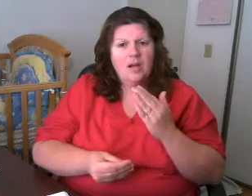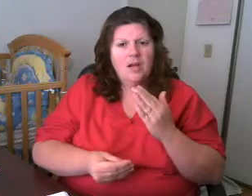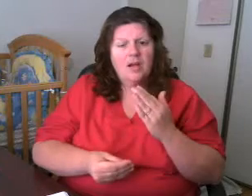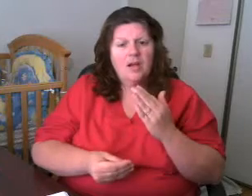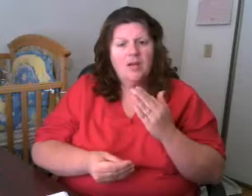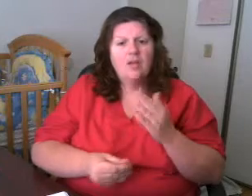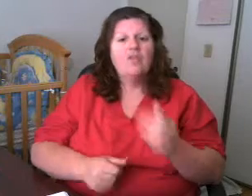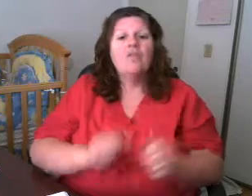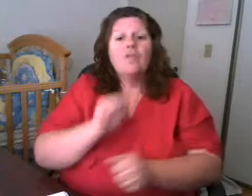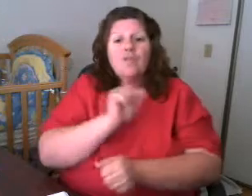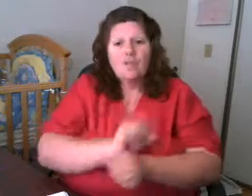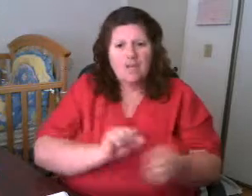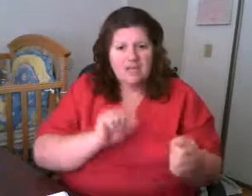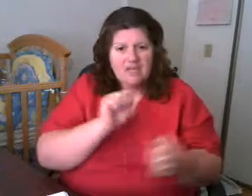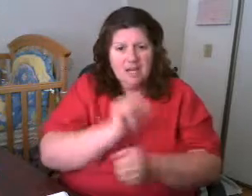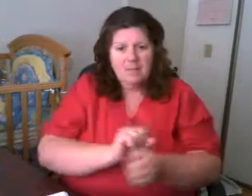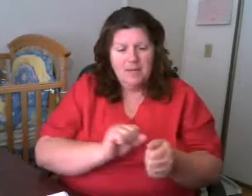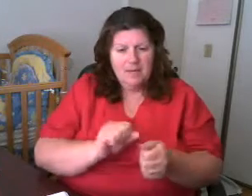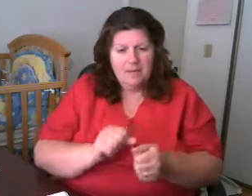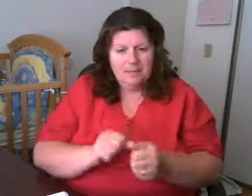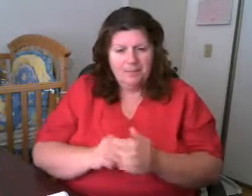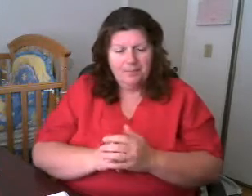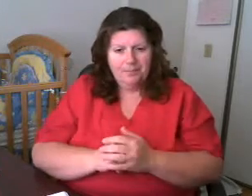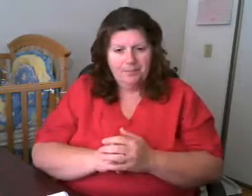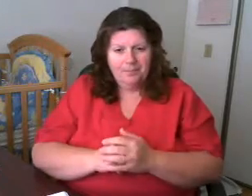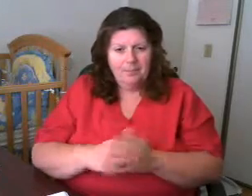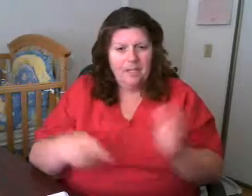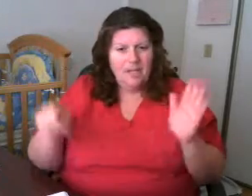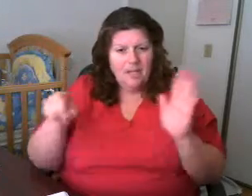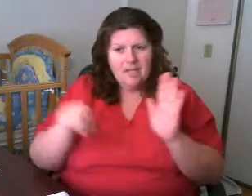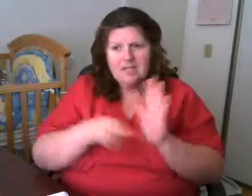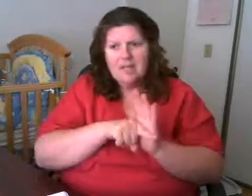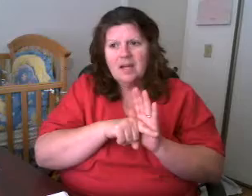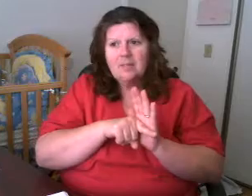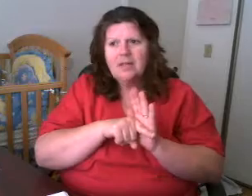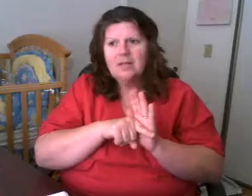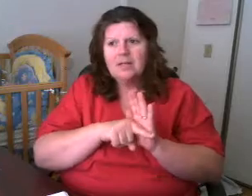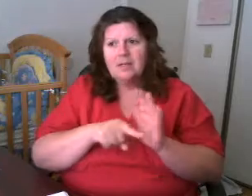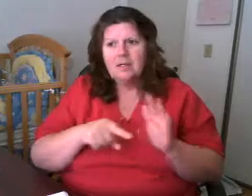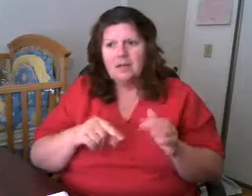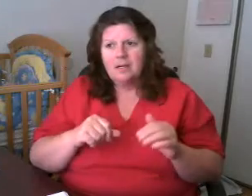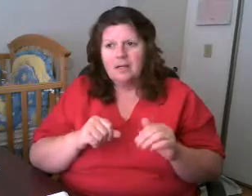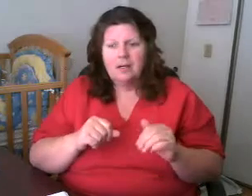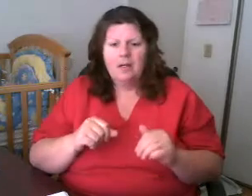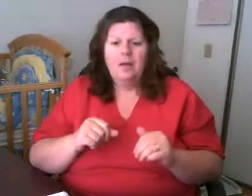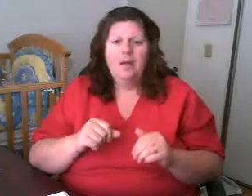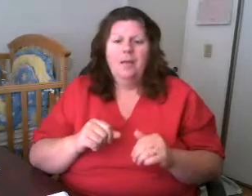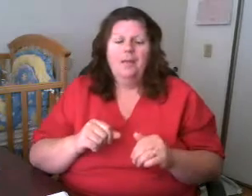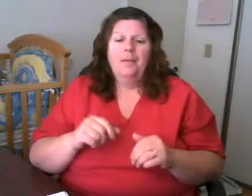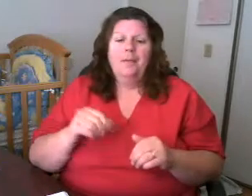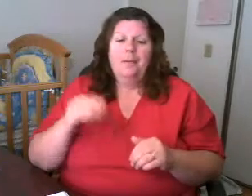to roles and responsibilities of that assignment. You must have knowledge related